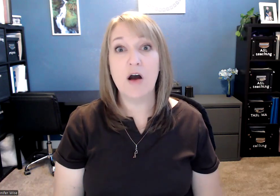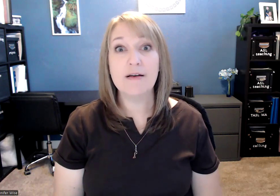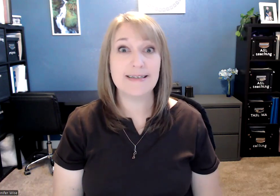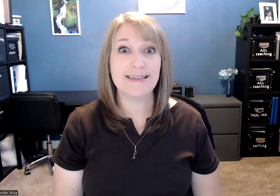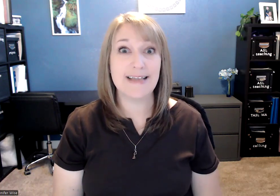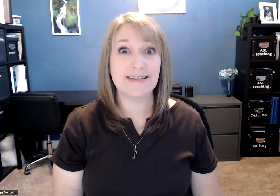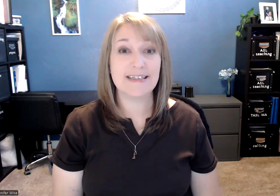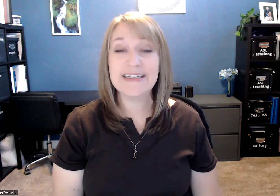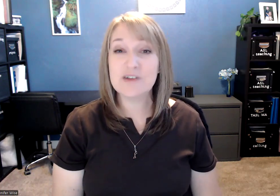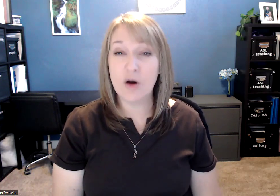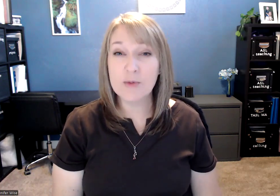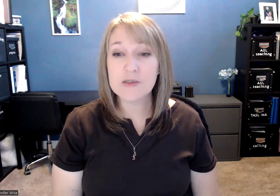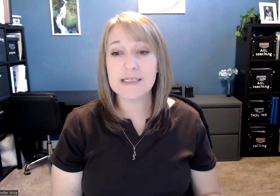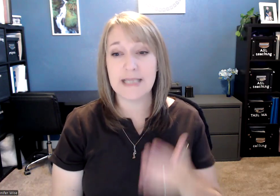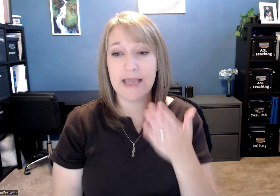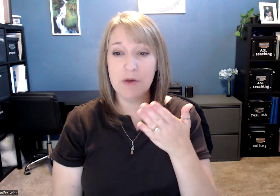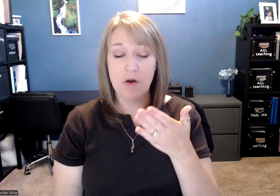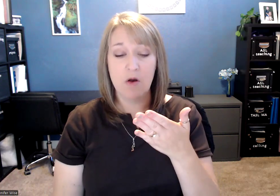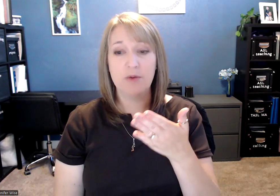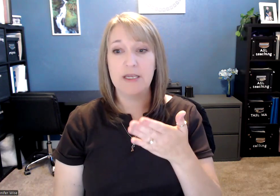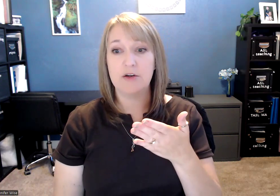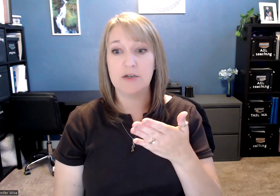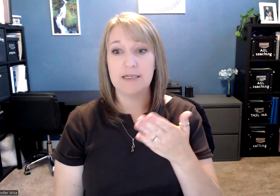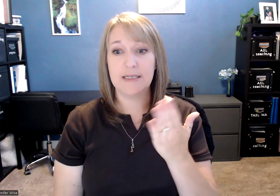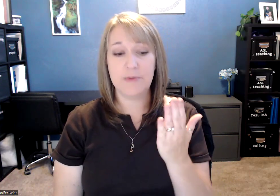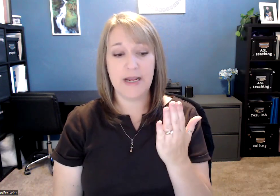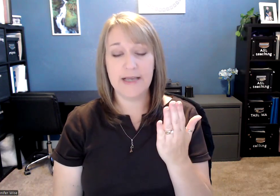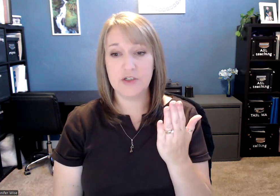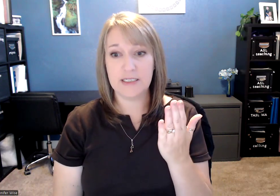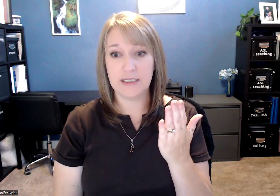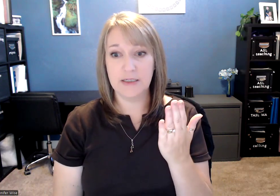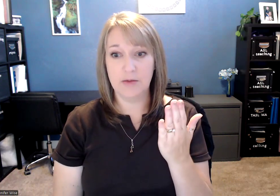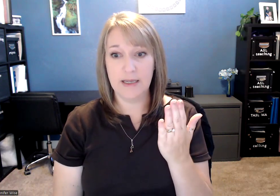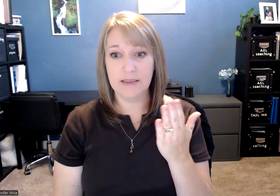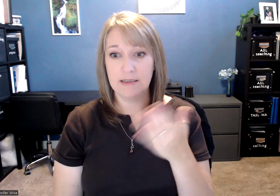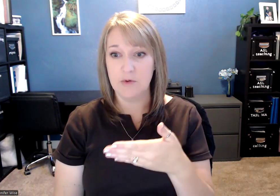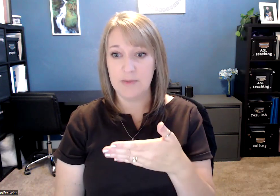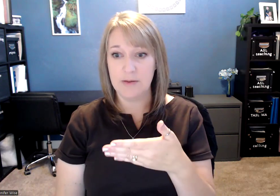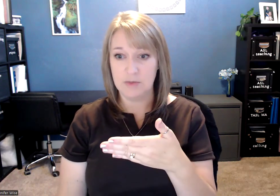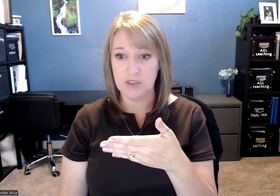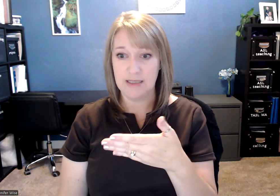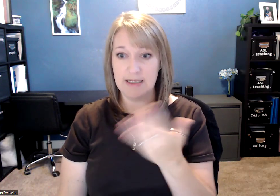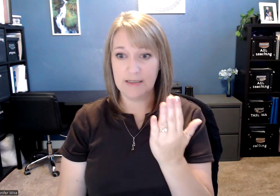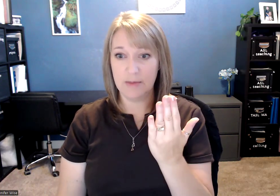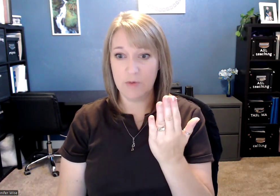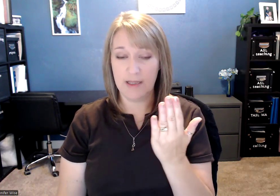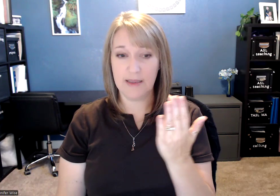Draw is next. It's almost the same, only you're going to tip your hand just a little bit. It won't be so much like this. It'll be more like